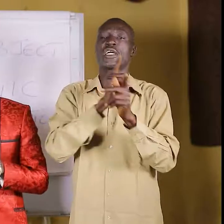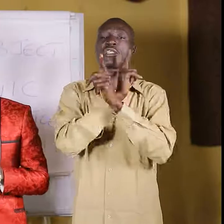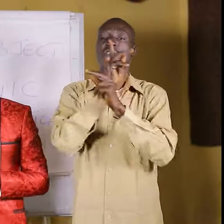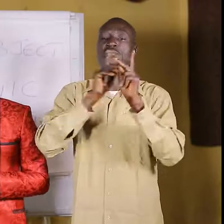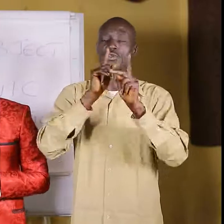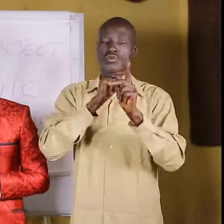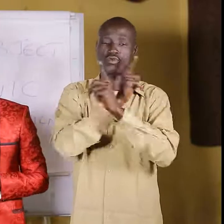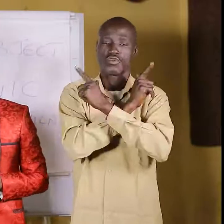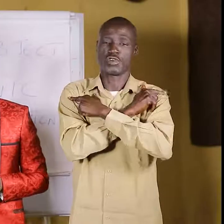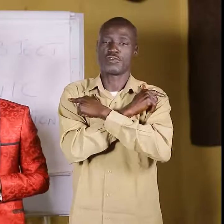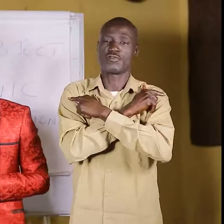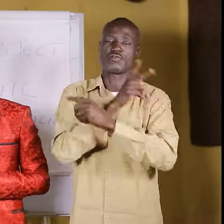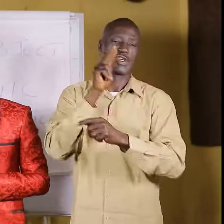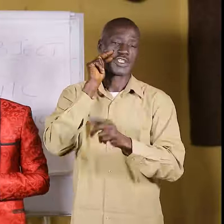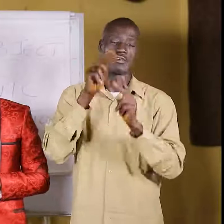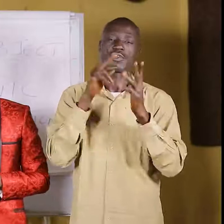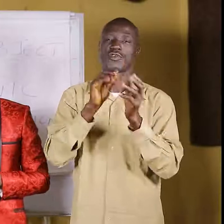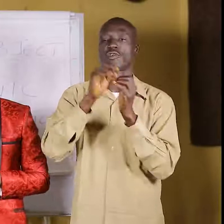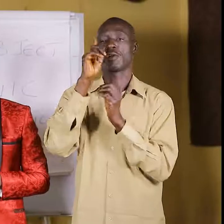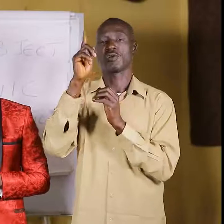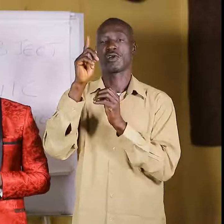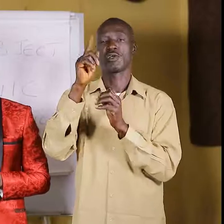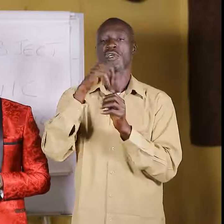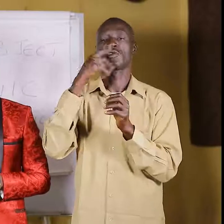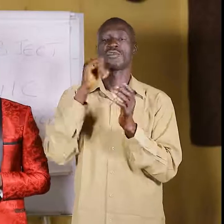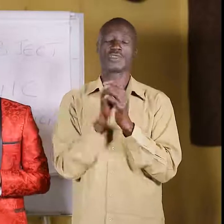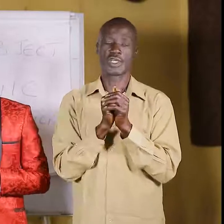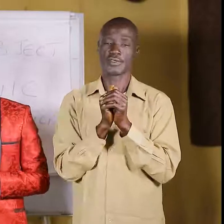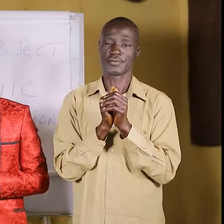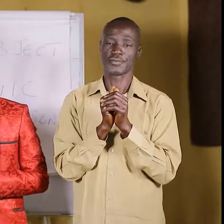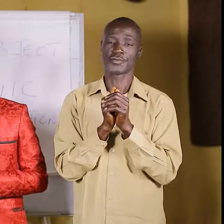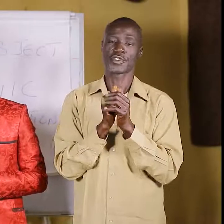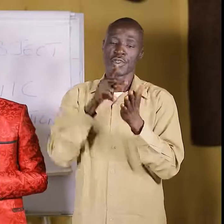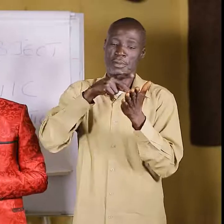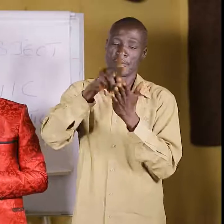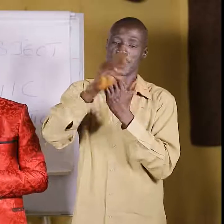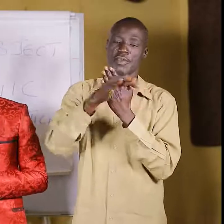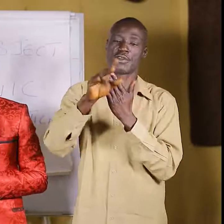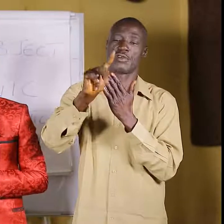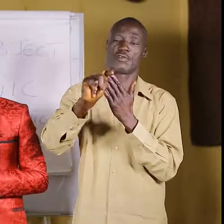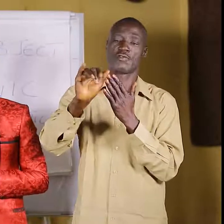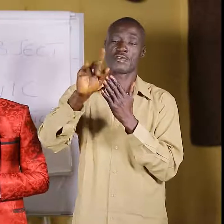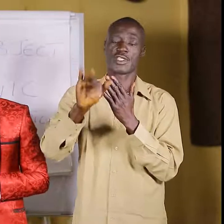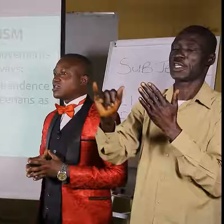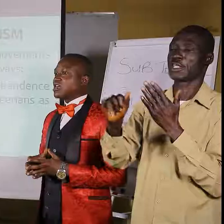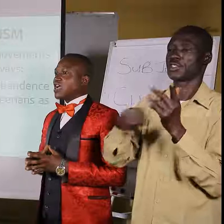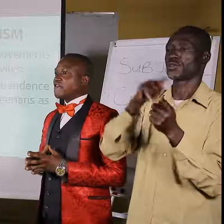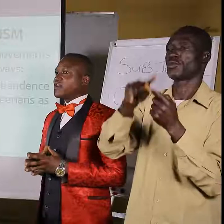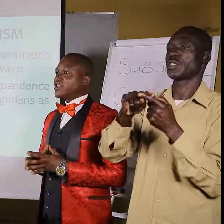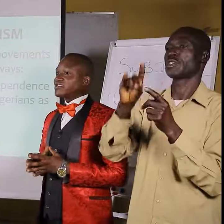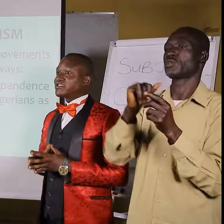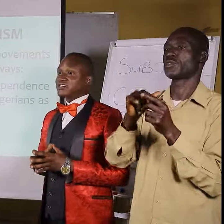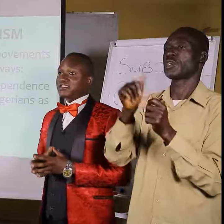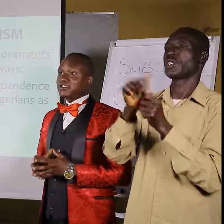citizen of this great nation. 1, we mentioned the issue of payment of taxes as at when due.